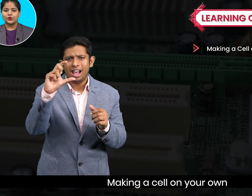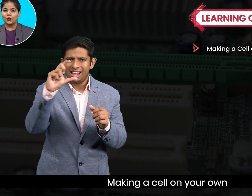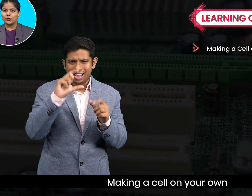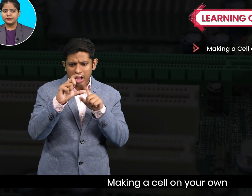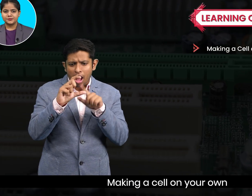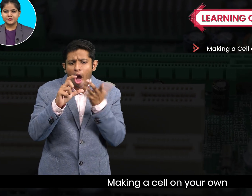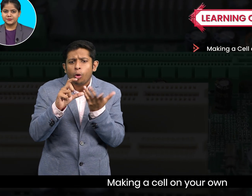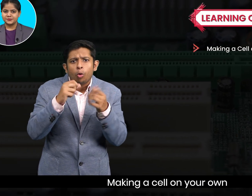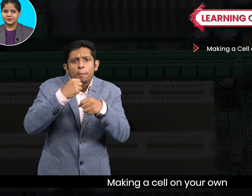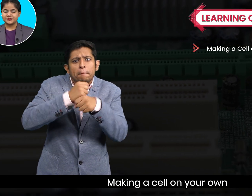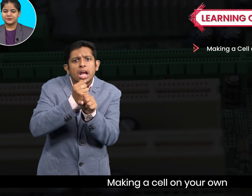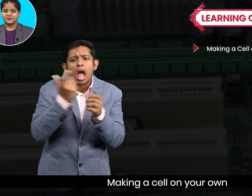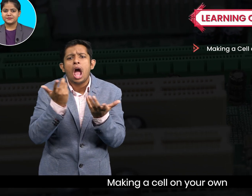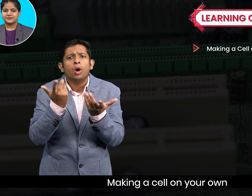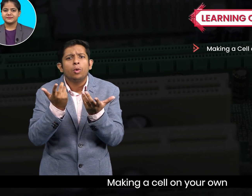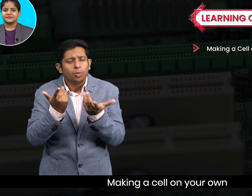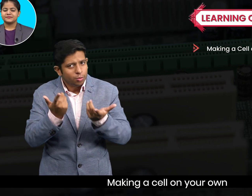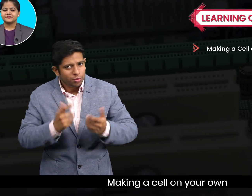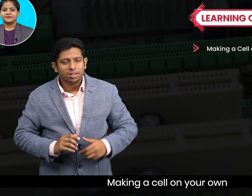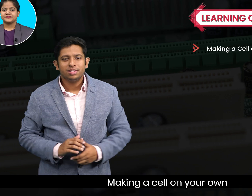on your own,